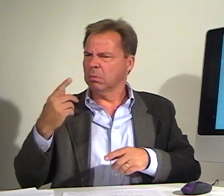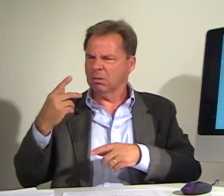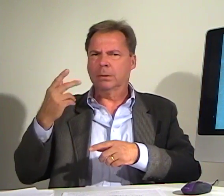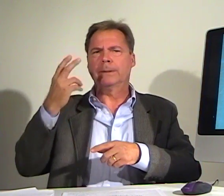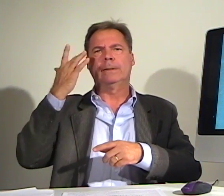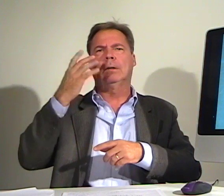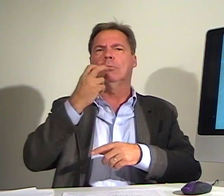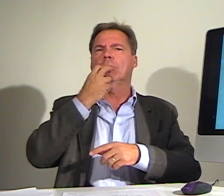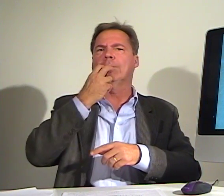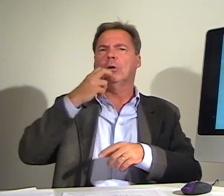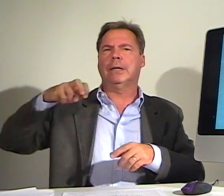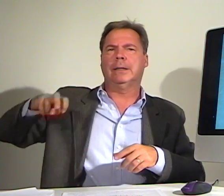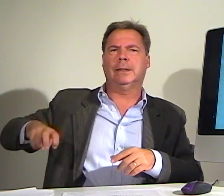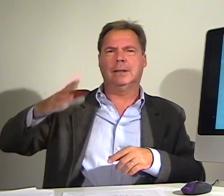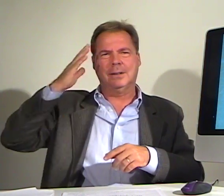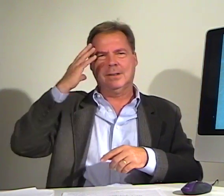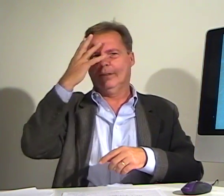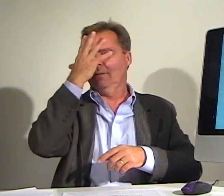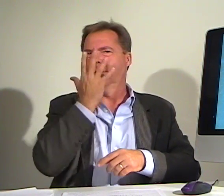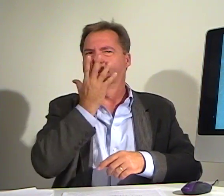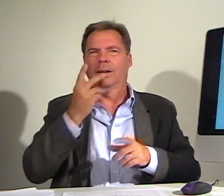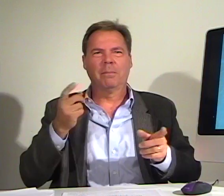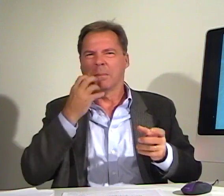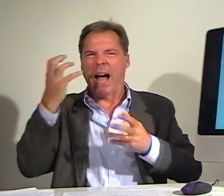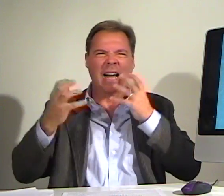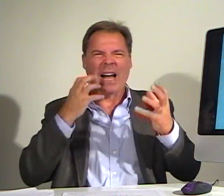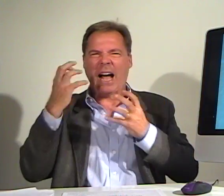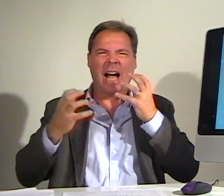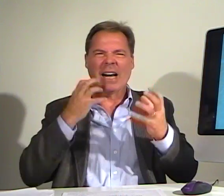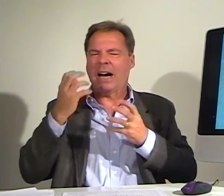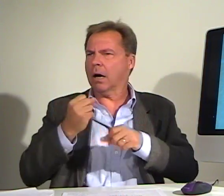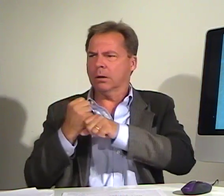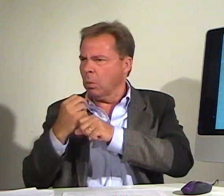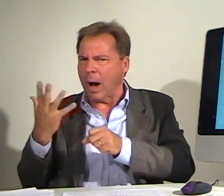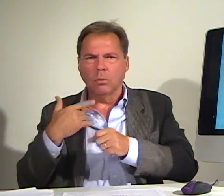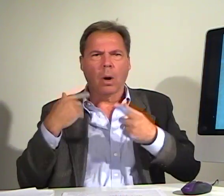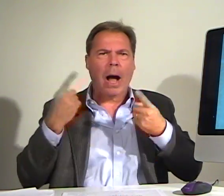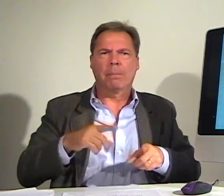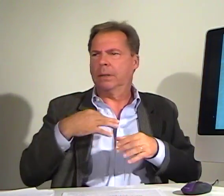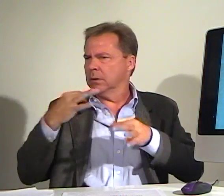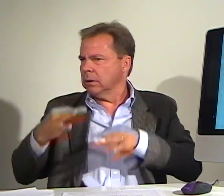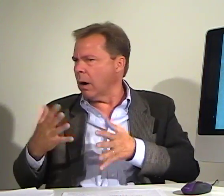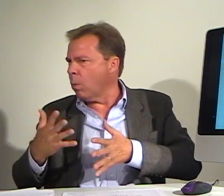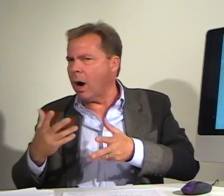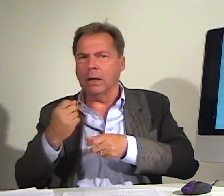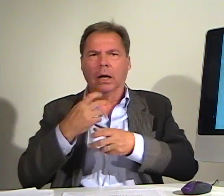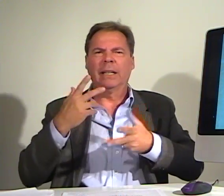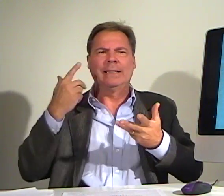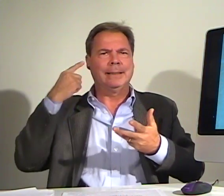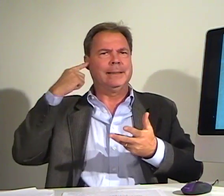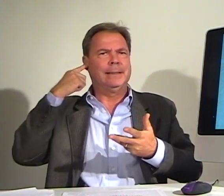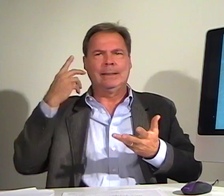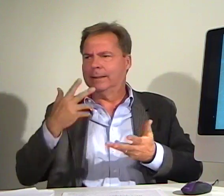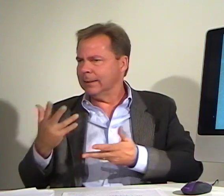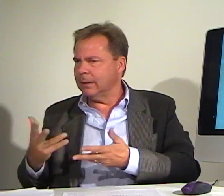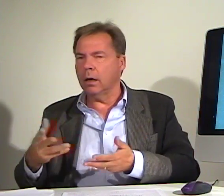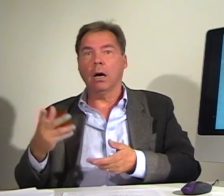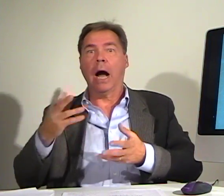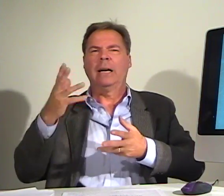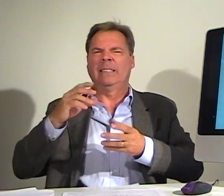player. And the story with him goes that we'd have the referees with the catcher's masks and wouldn't be able to be hearing